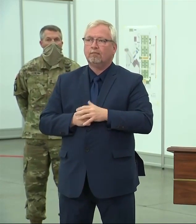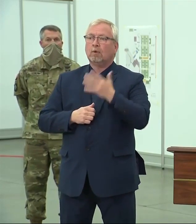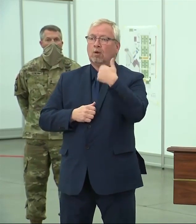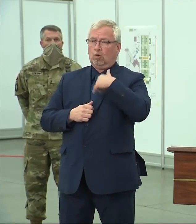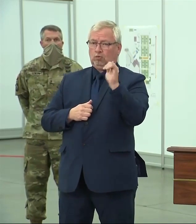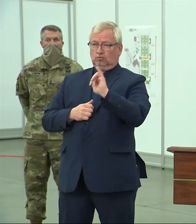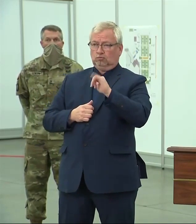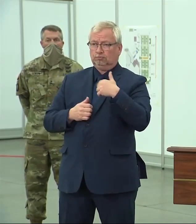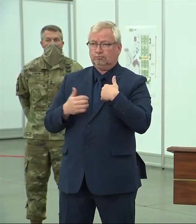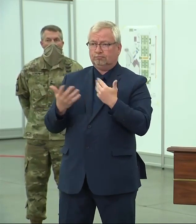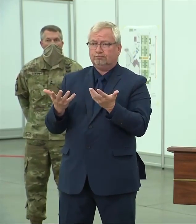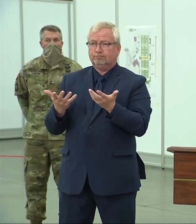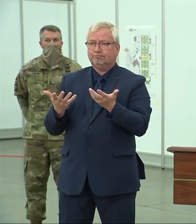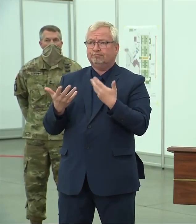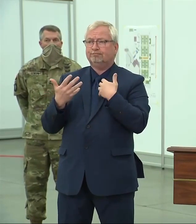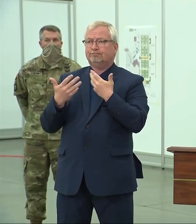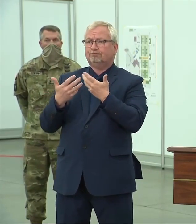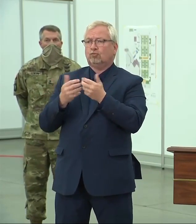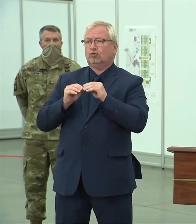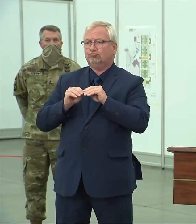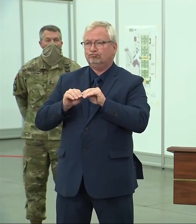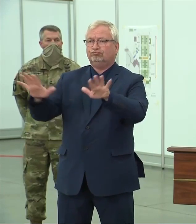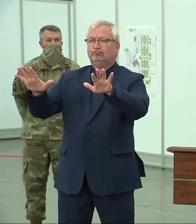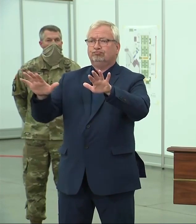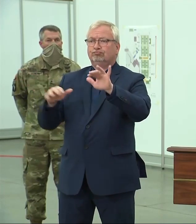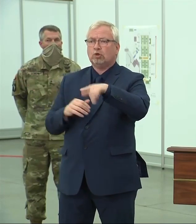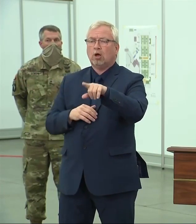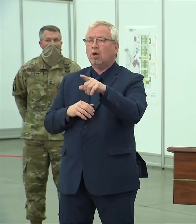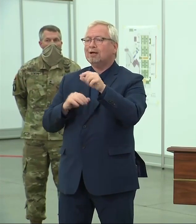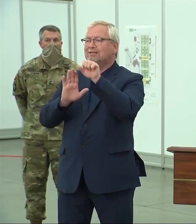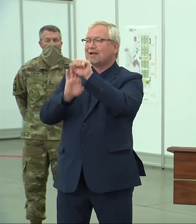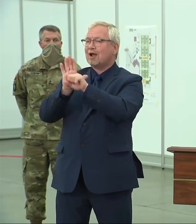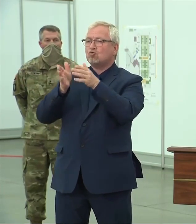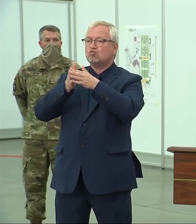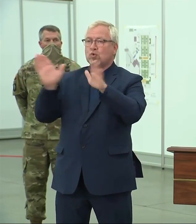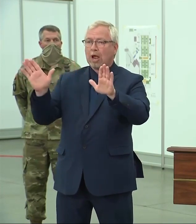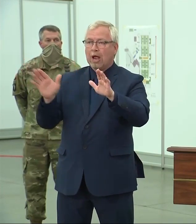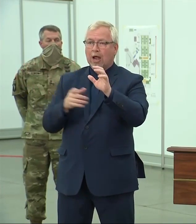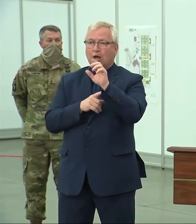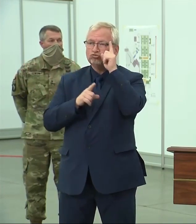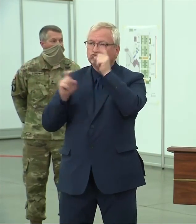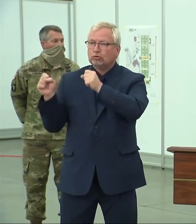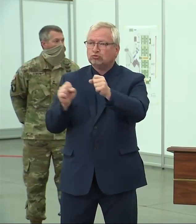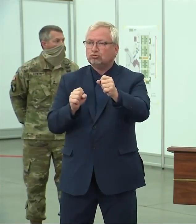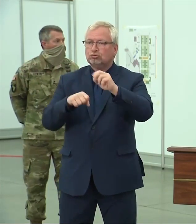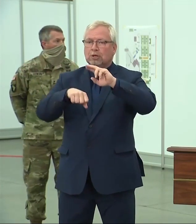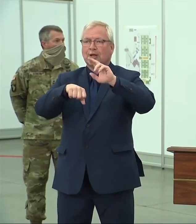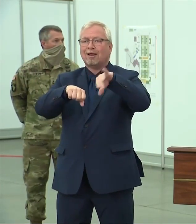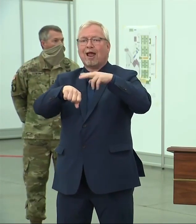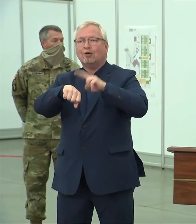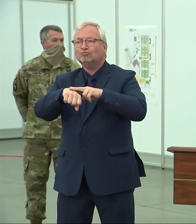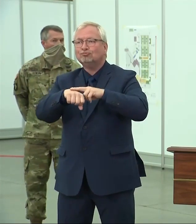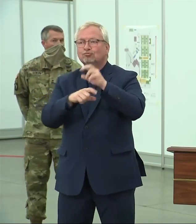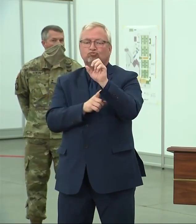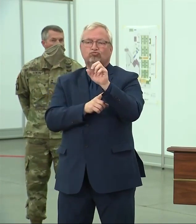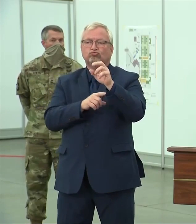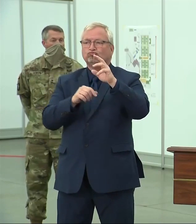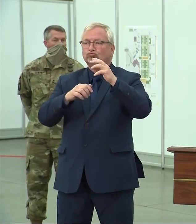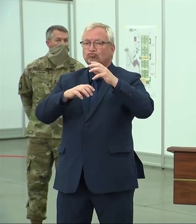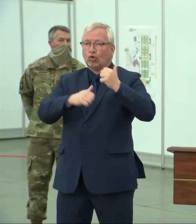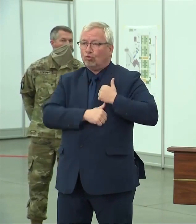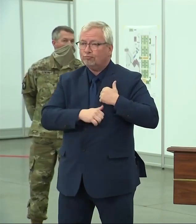representatives of local and state health departments, the Maryland Institute for Emergency Medical Services Systems, and